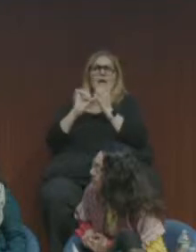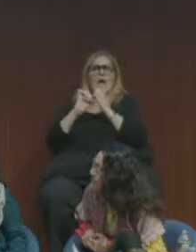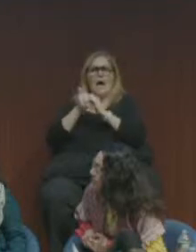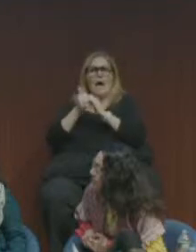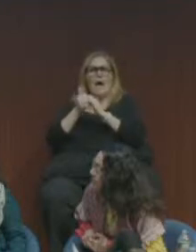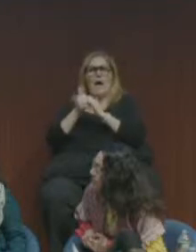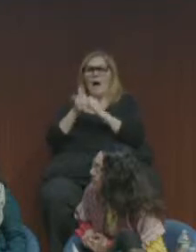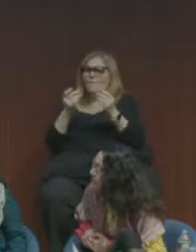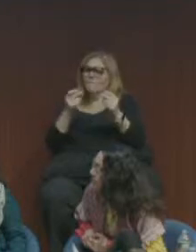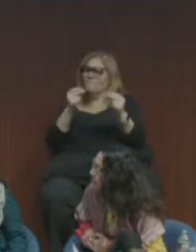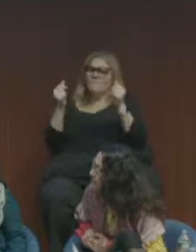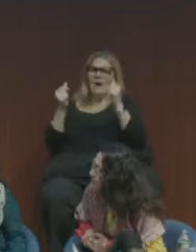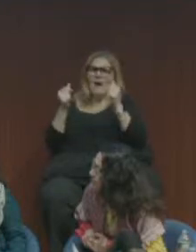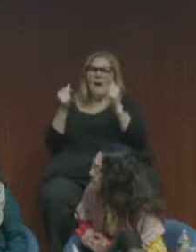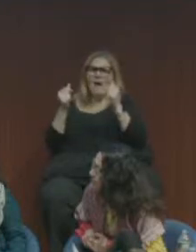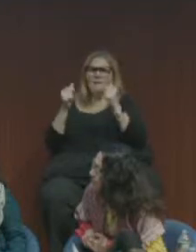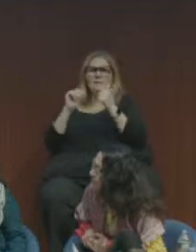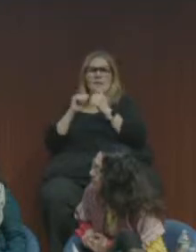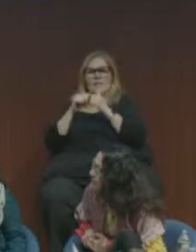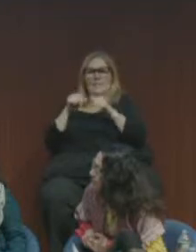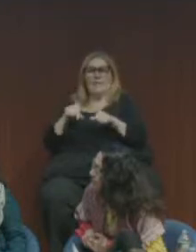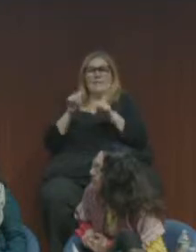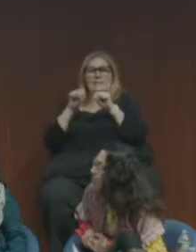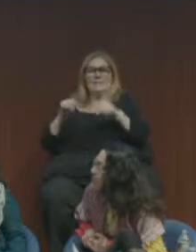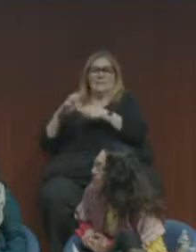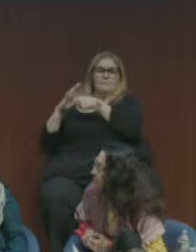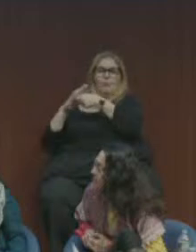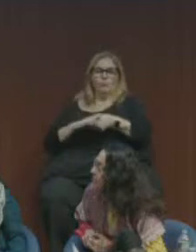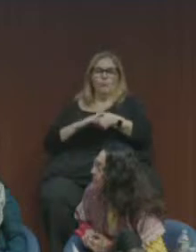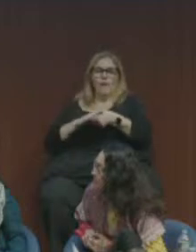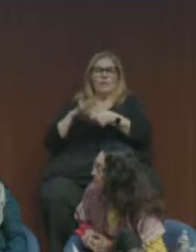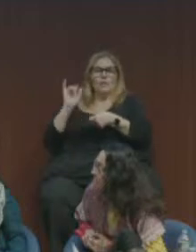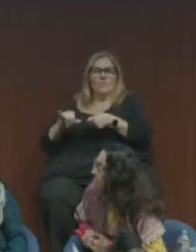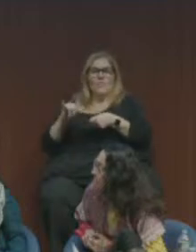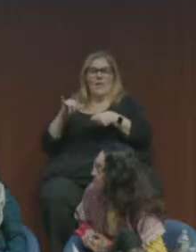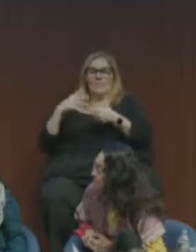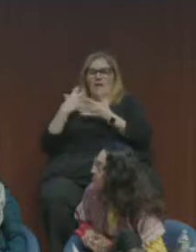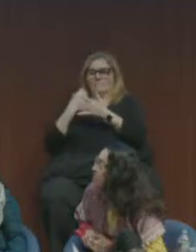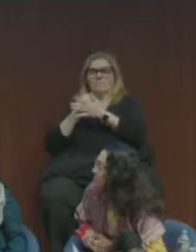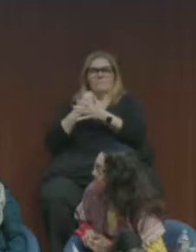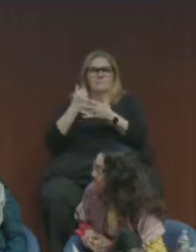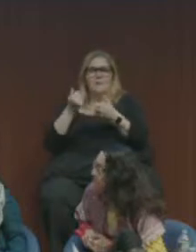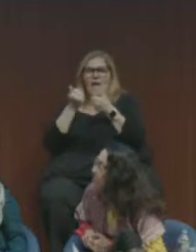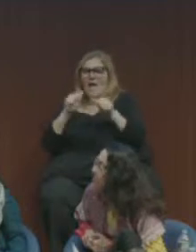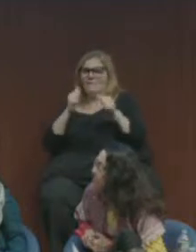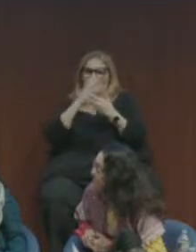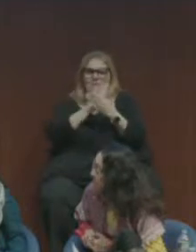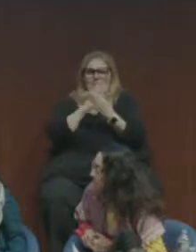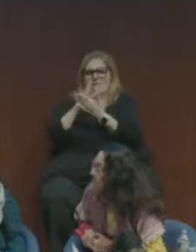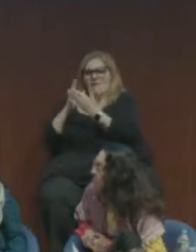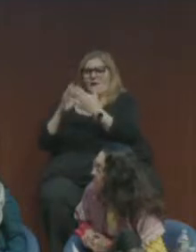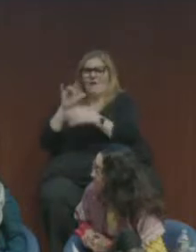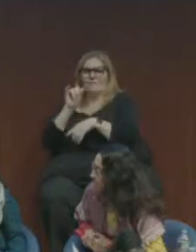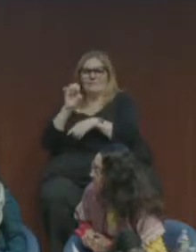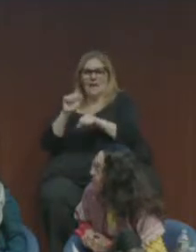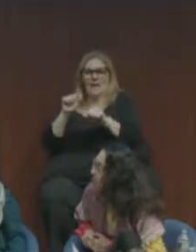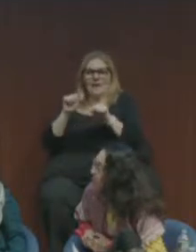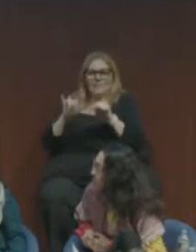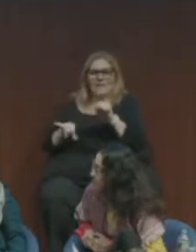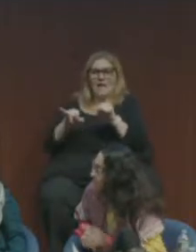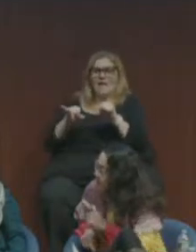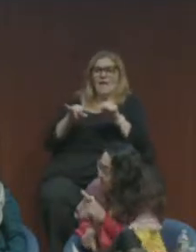how fast and flexible systems of oppression on capitalizing on every aspect of care that is manufactured